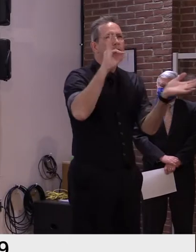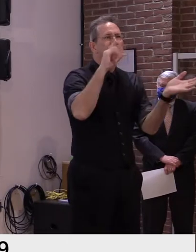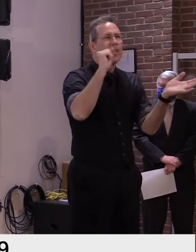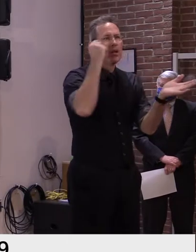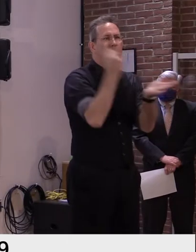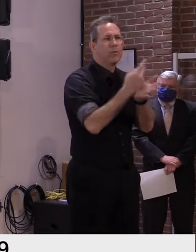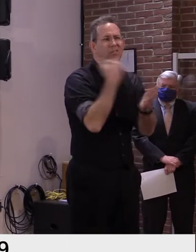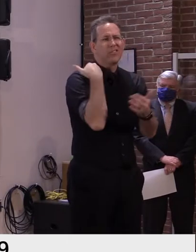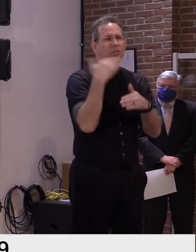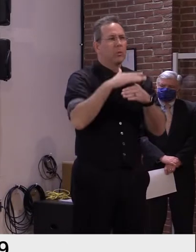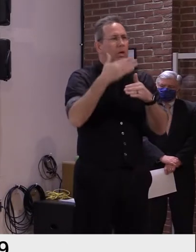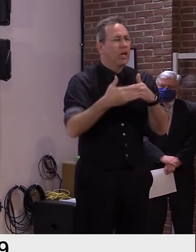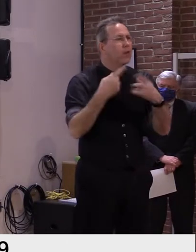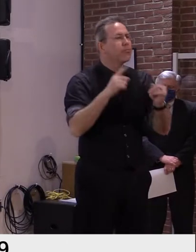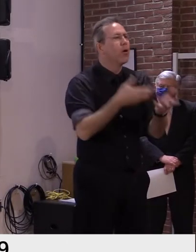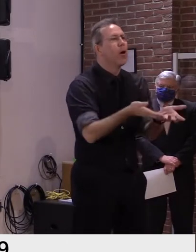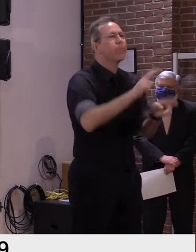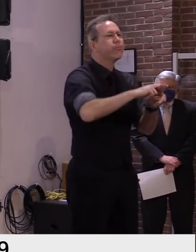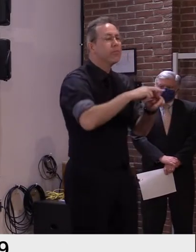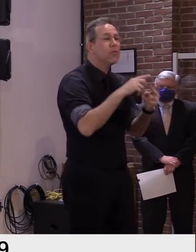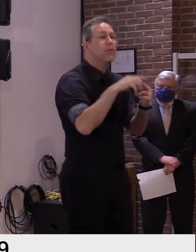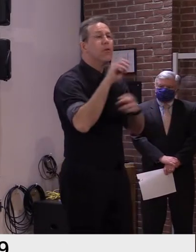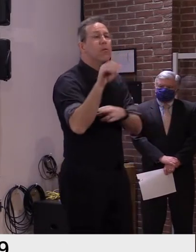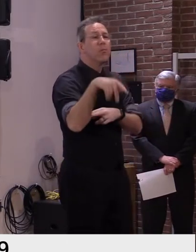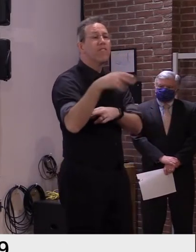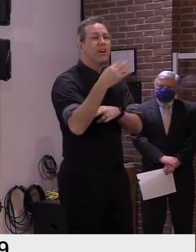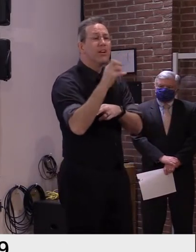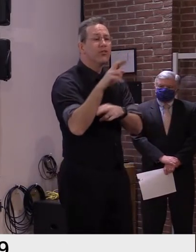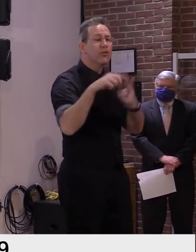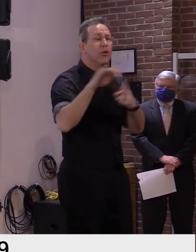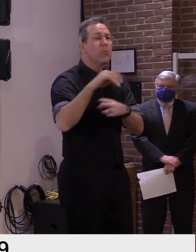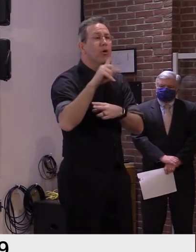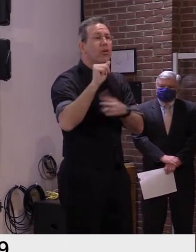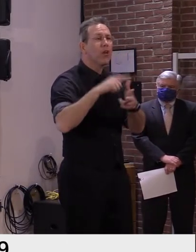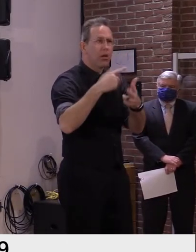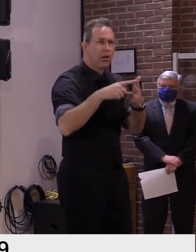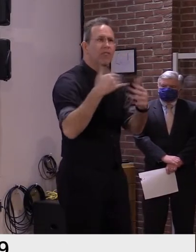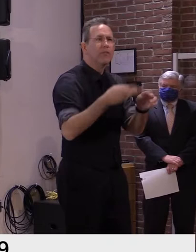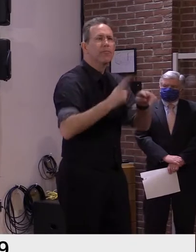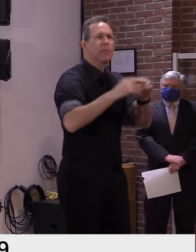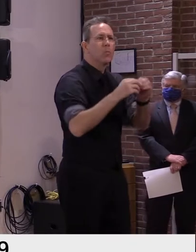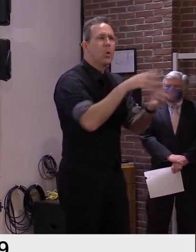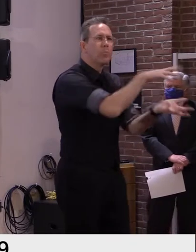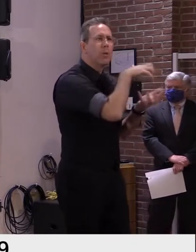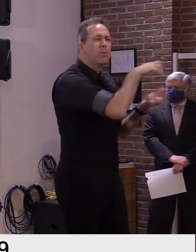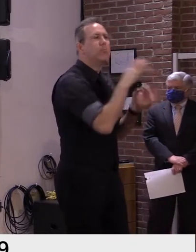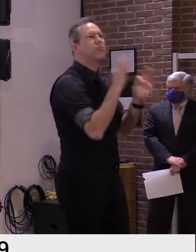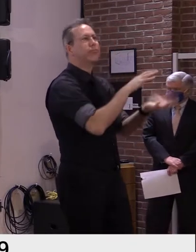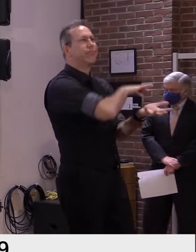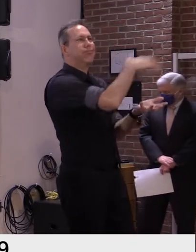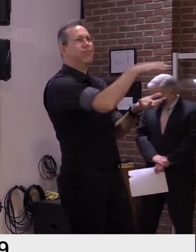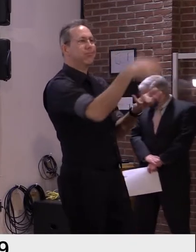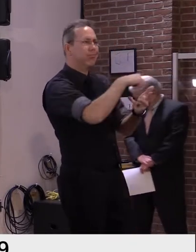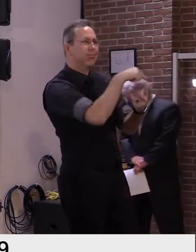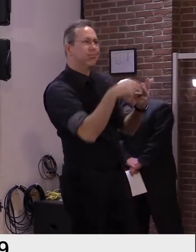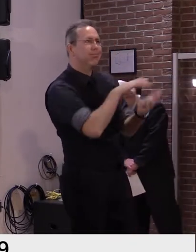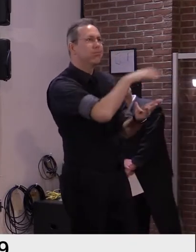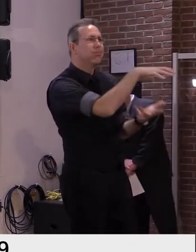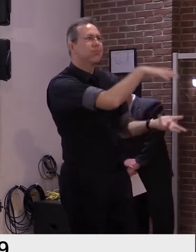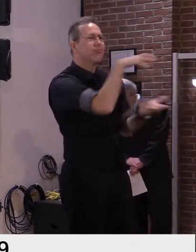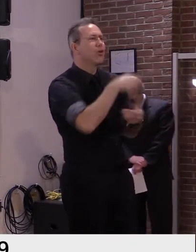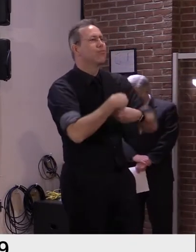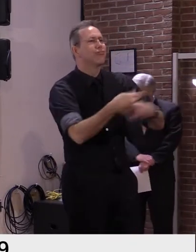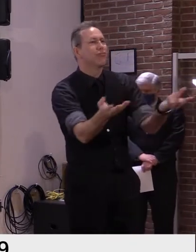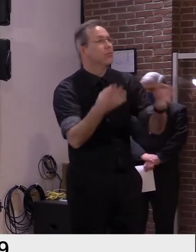scale up and move quicker to get more people vaccinated. Which brings me to today's announcements.